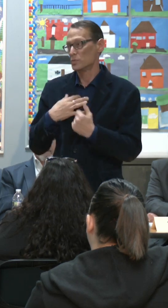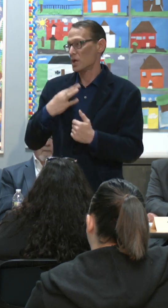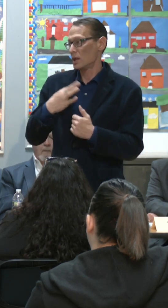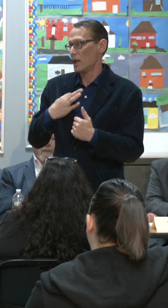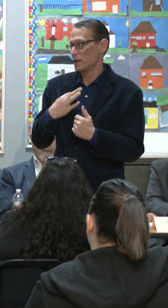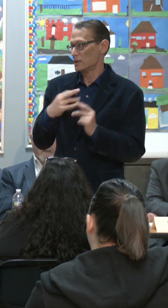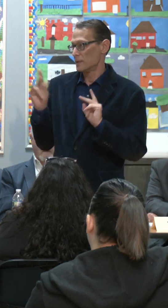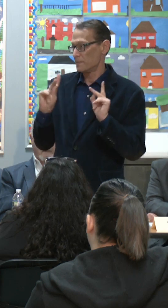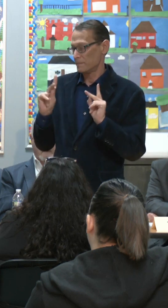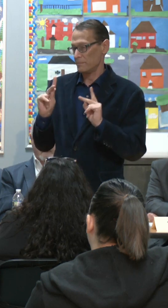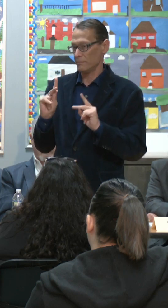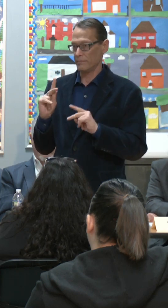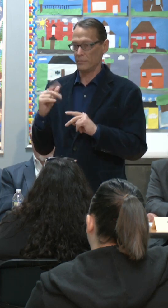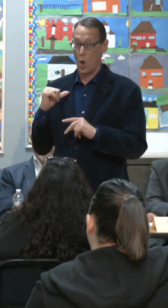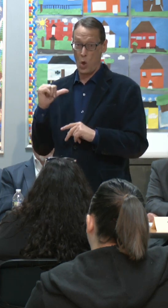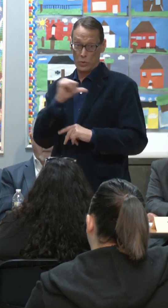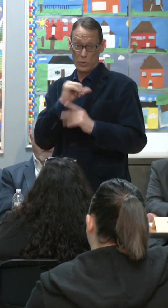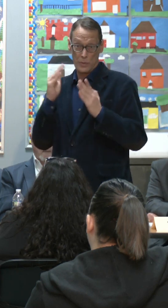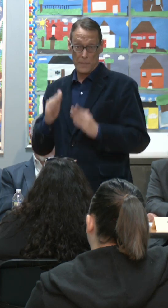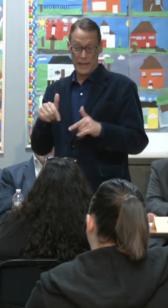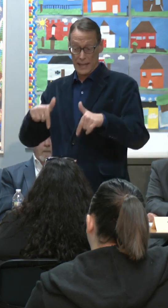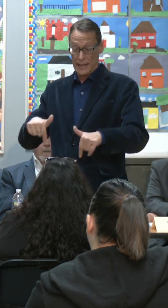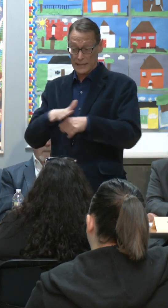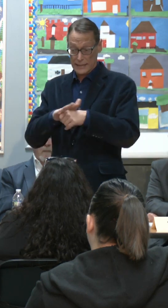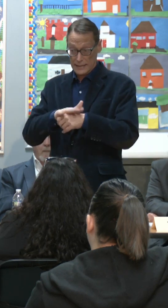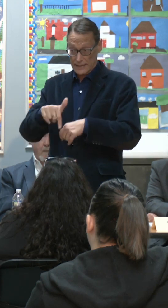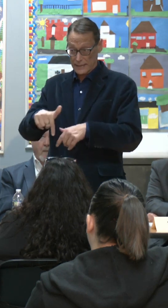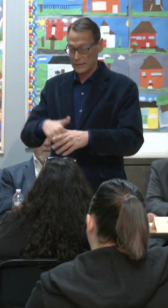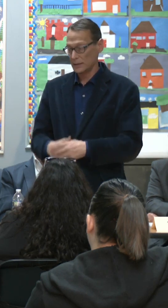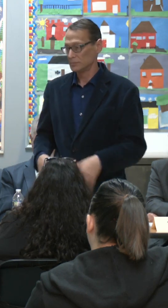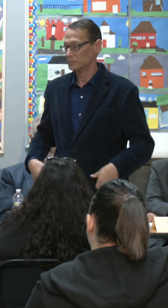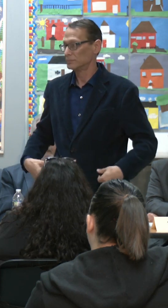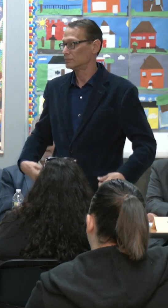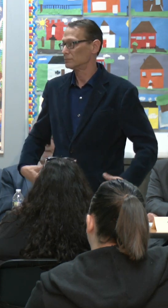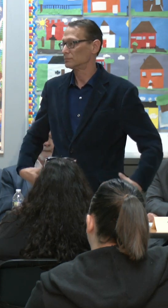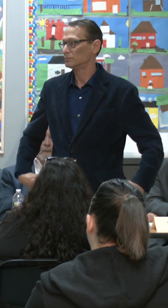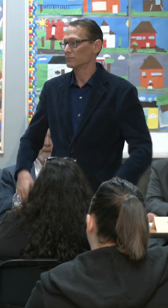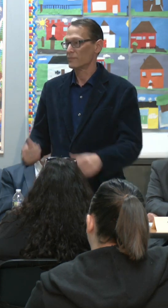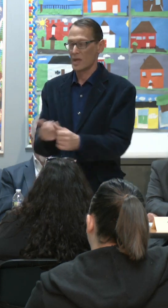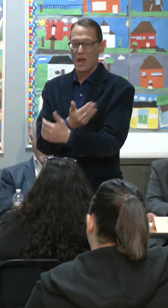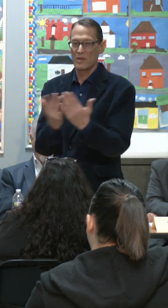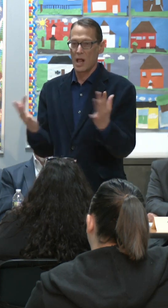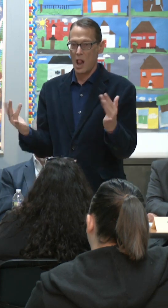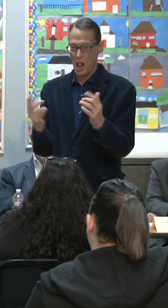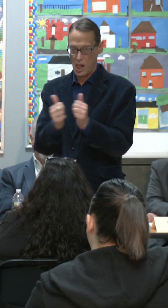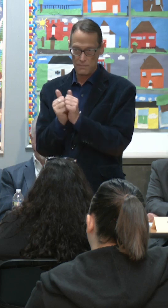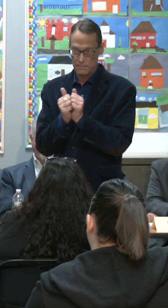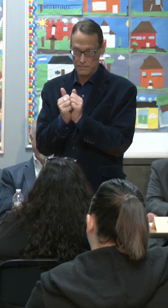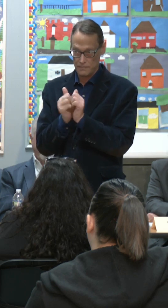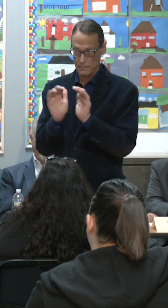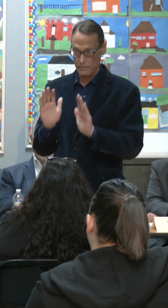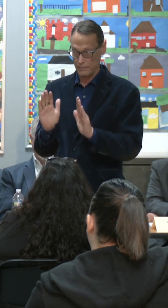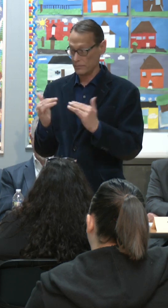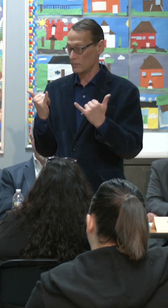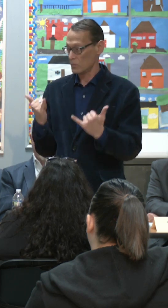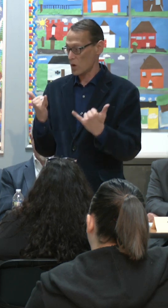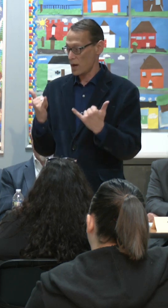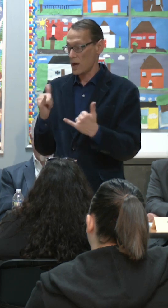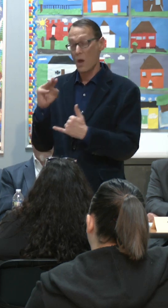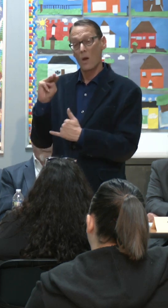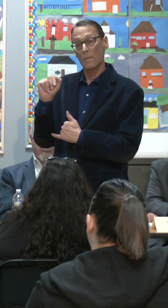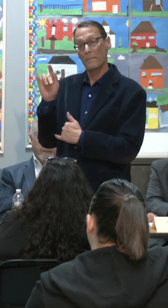I would like the chief to come up and give a brief public safety update, and then we'll open it up for questions. Does that sound good? Yes. All